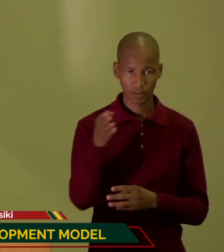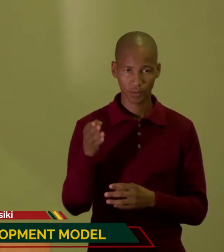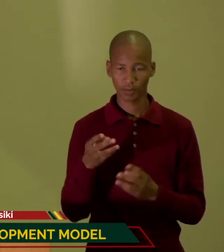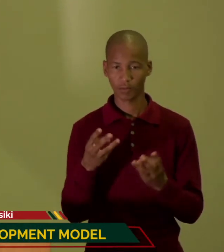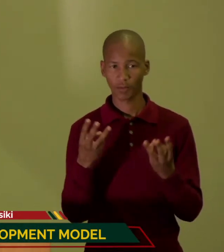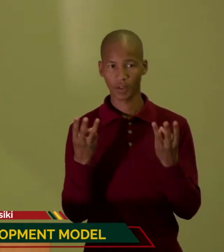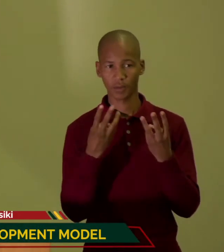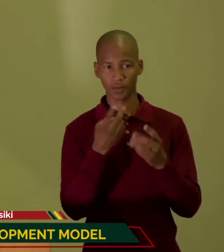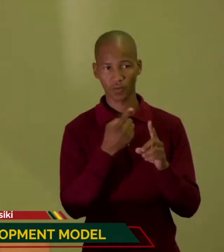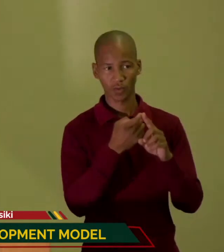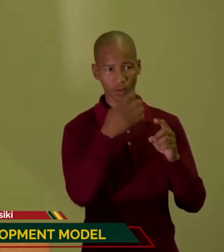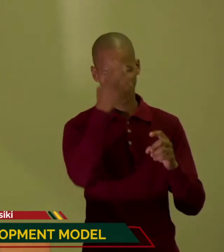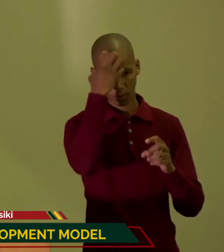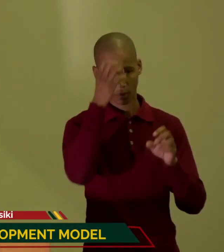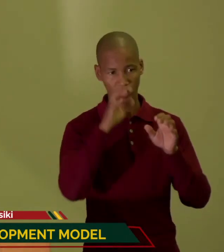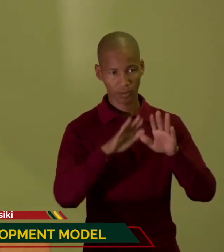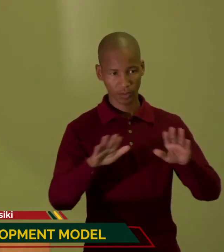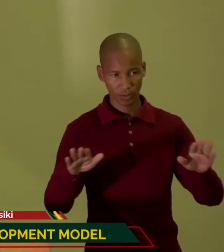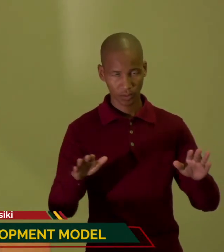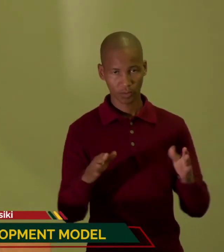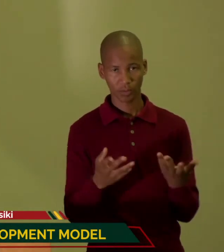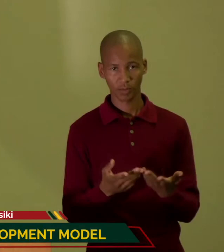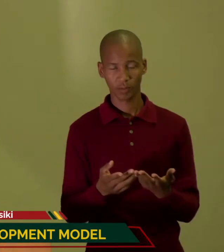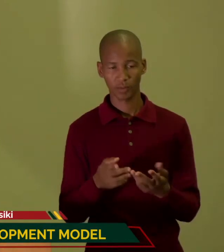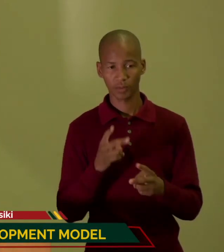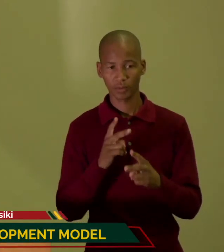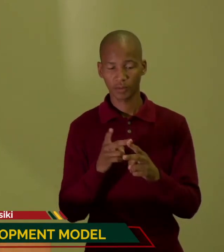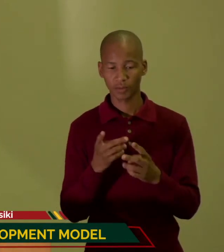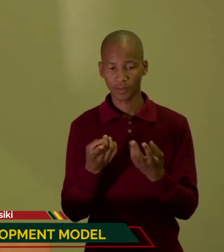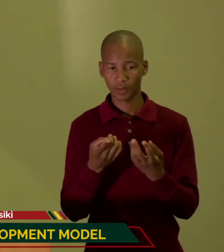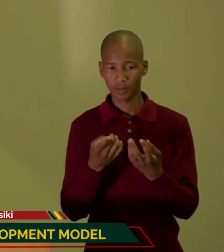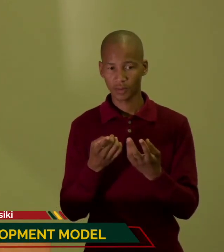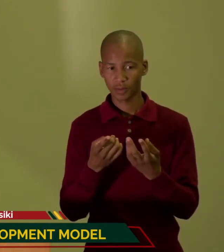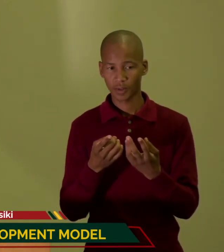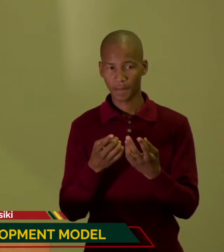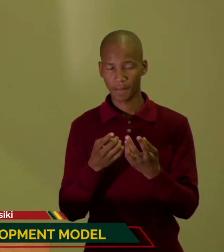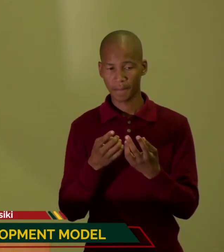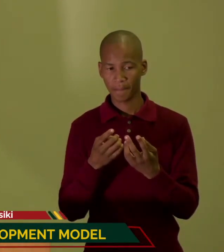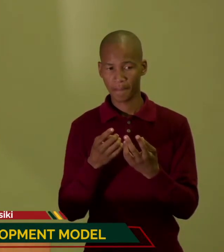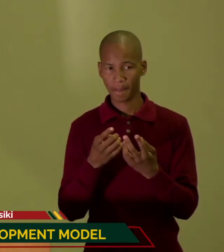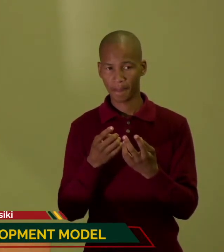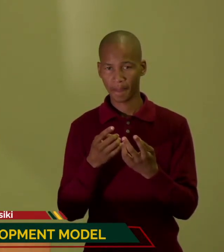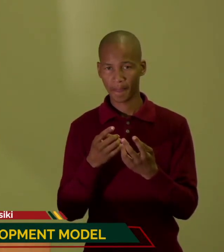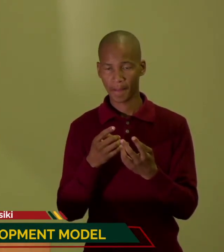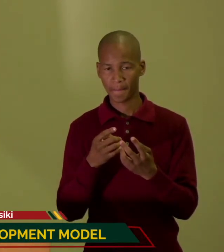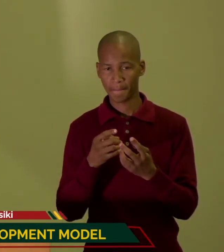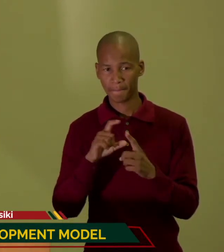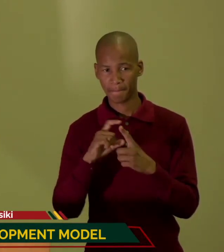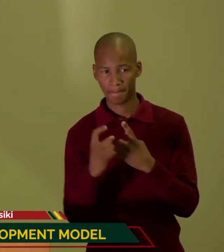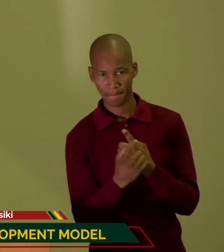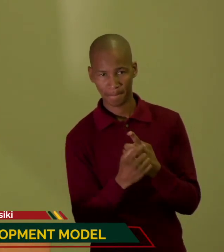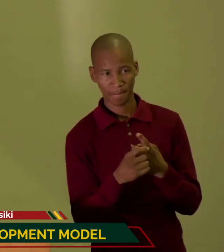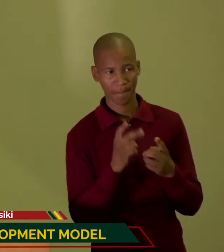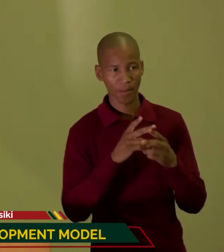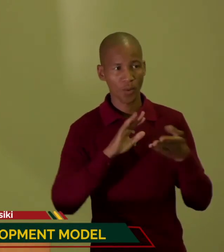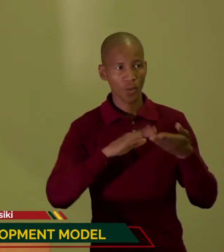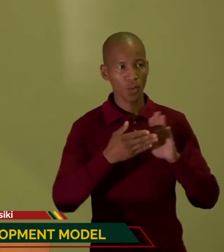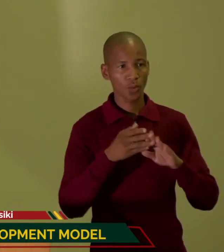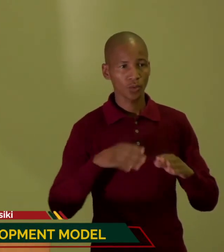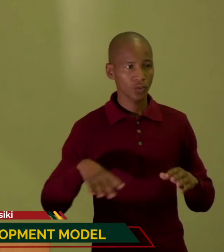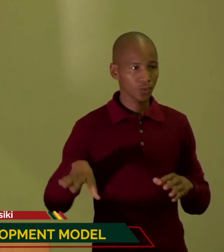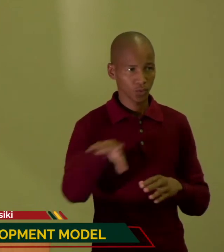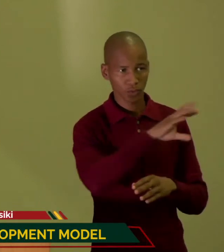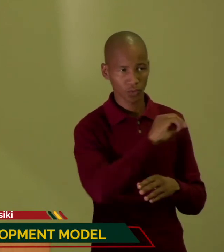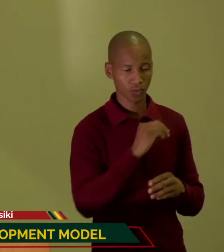leaders, religious fraternity, business fraternity, and the community at large